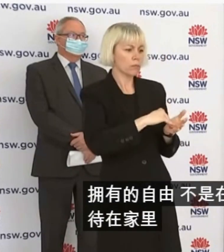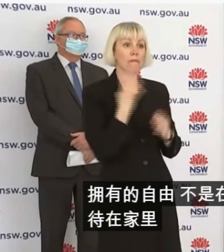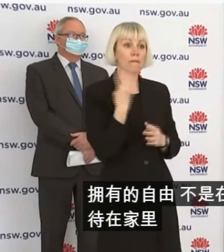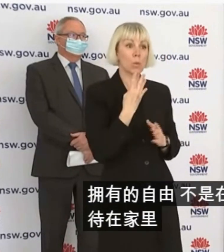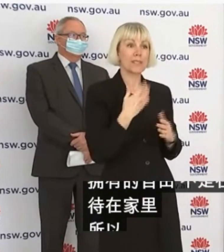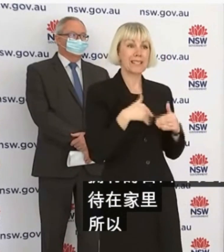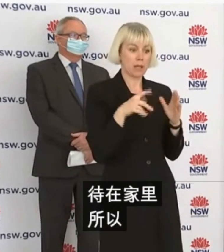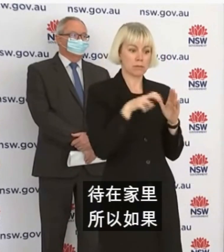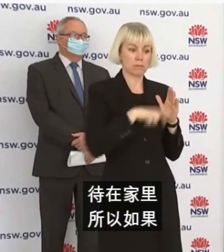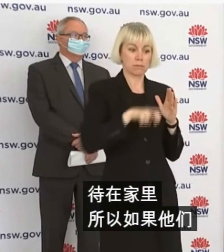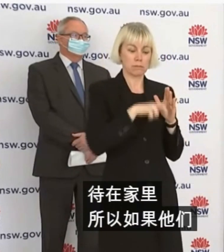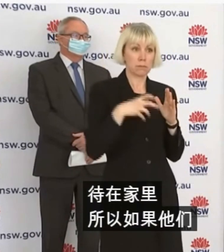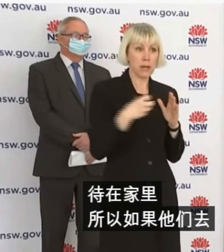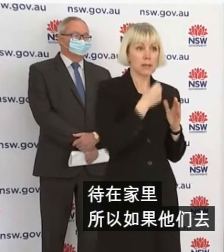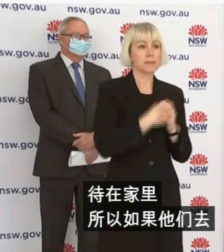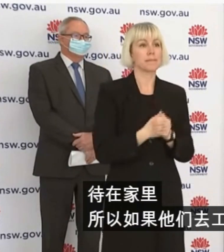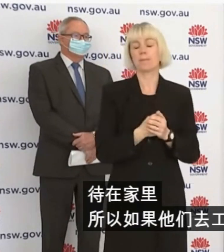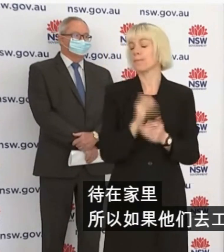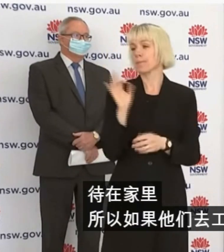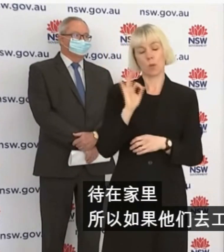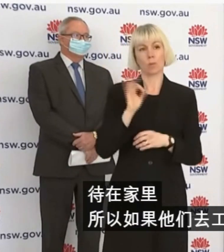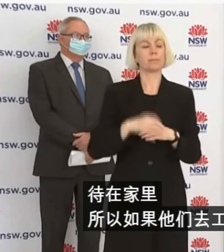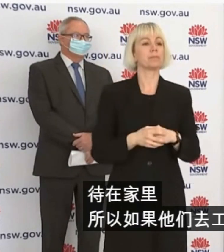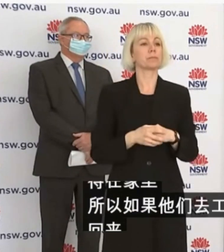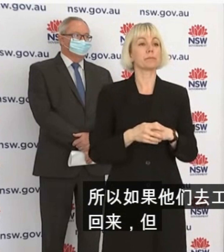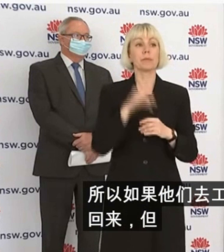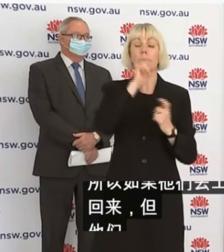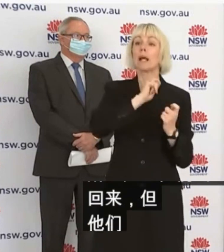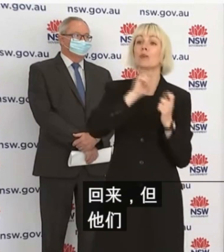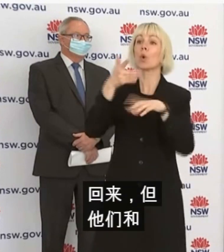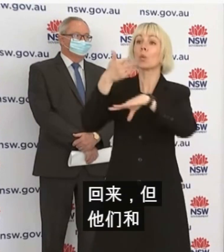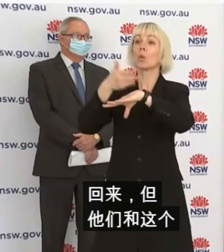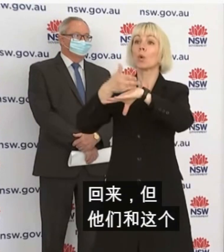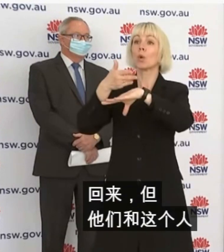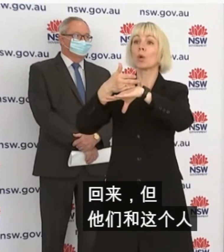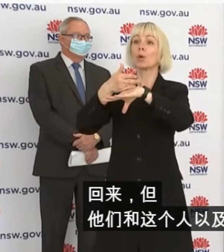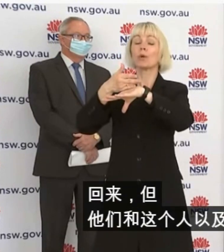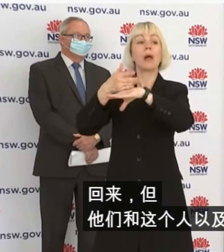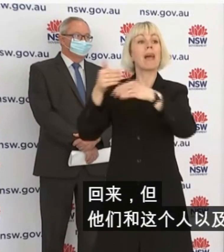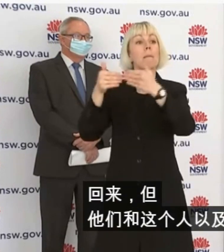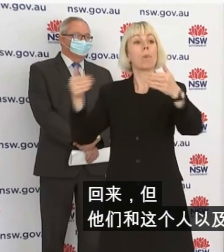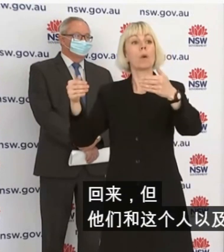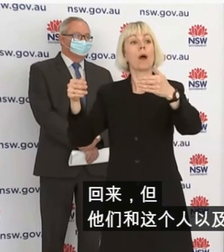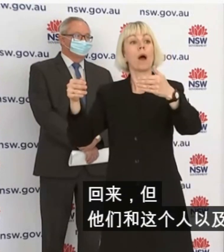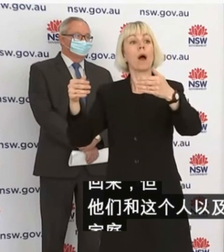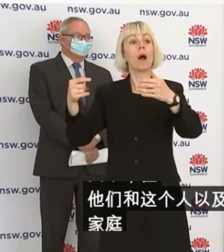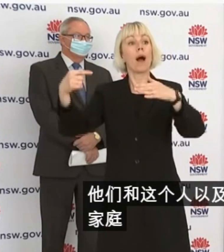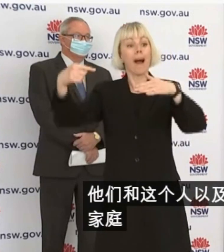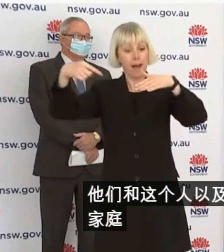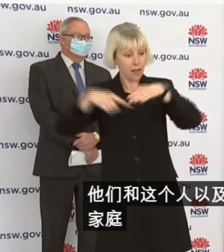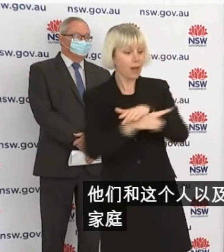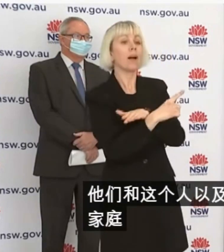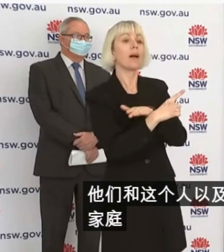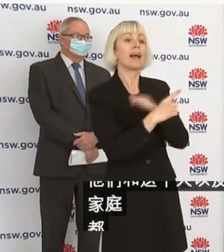at home. So if they go into work, they can come back, but them and the person plus their whole